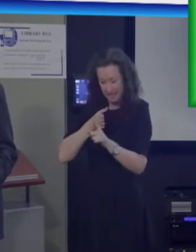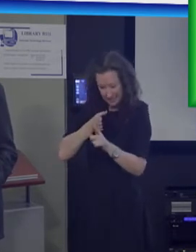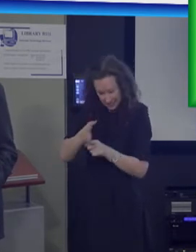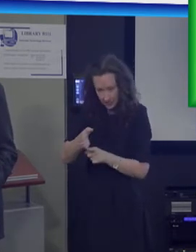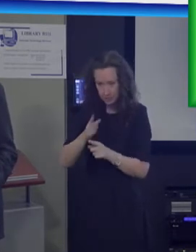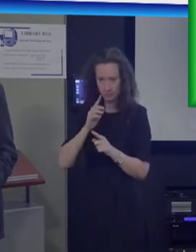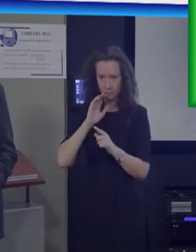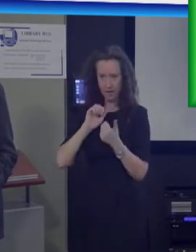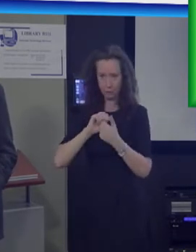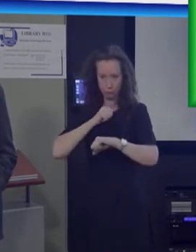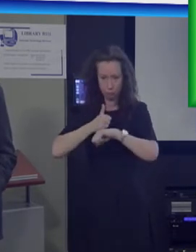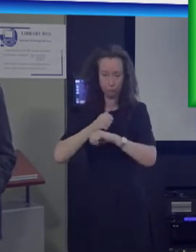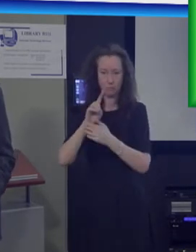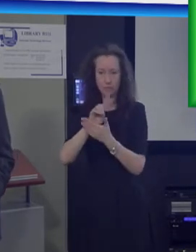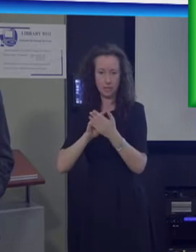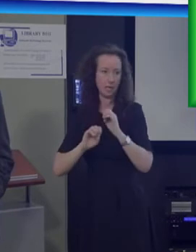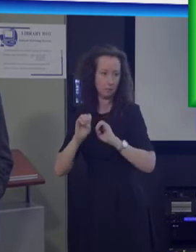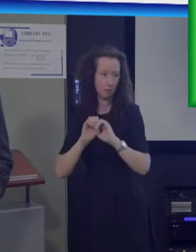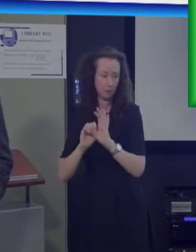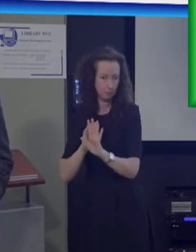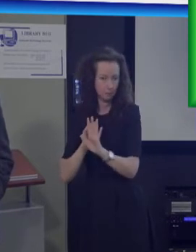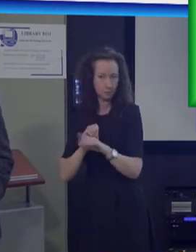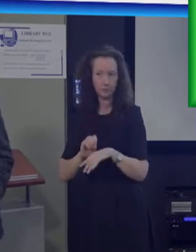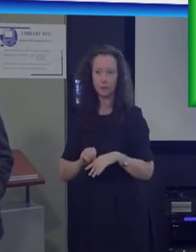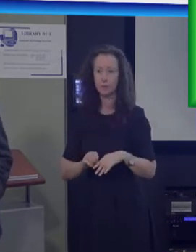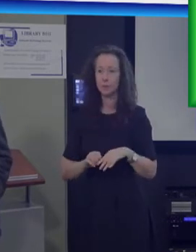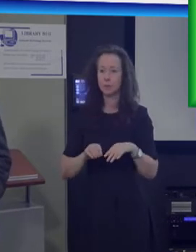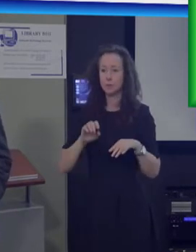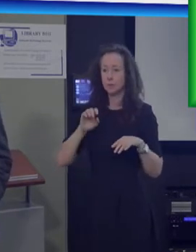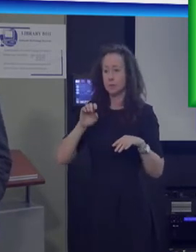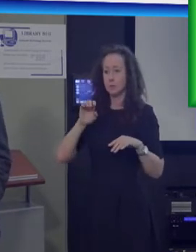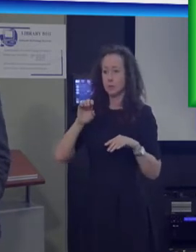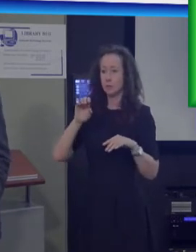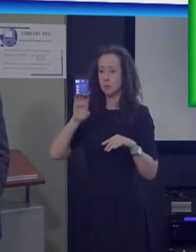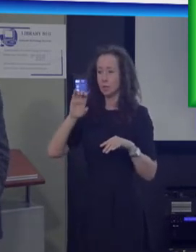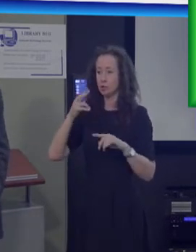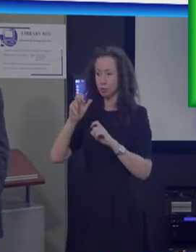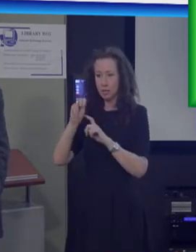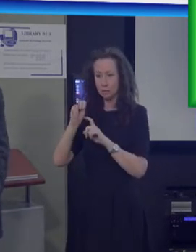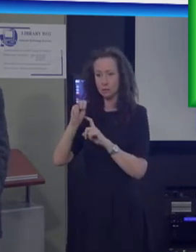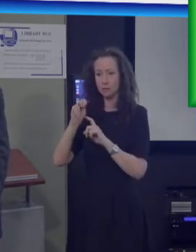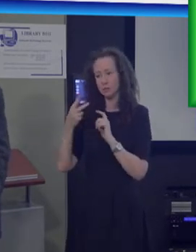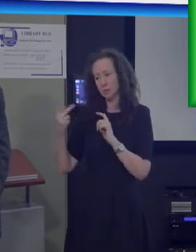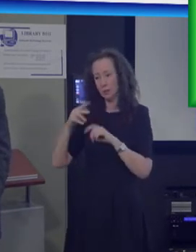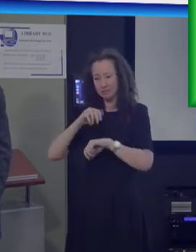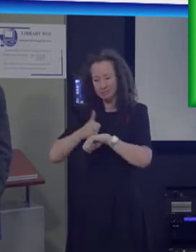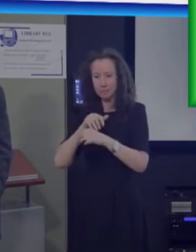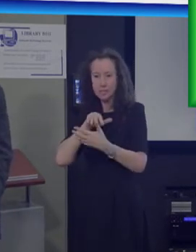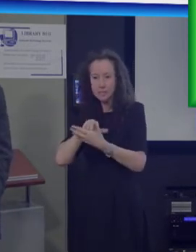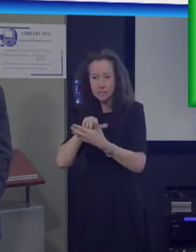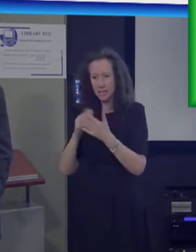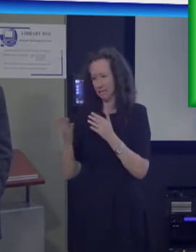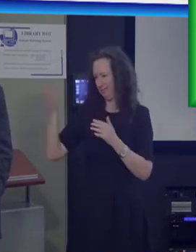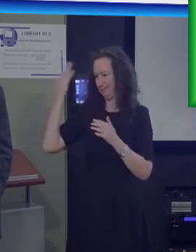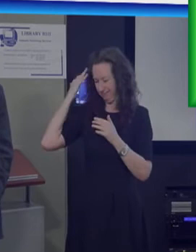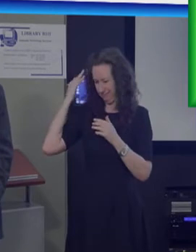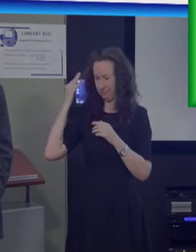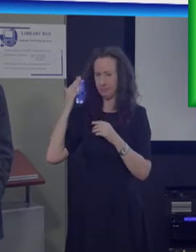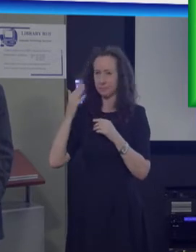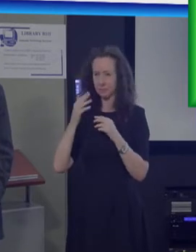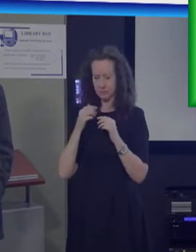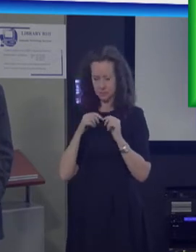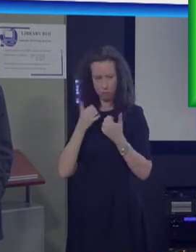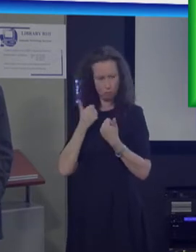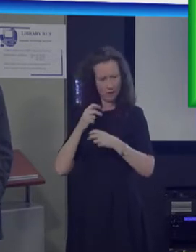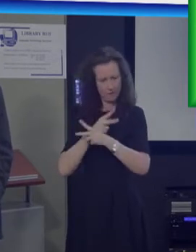So we did a study, Zi Chen and I did a study several years ago on looking at these questions,